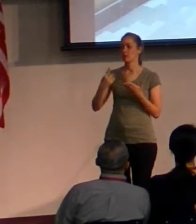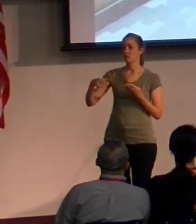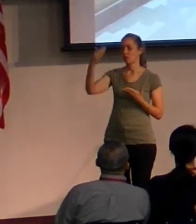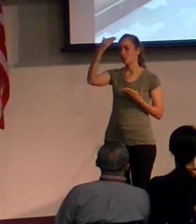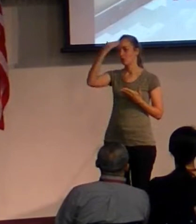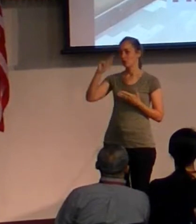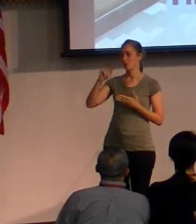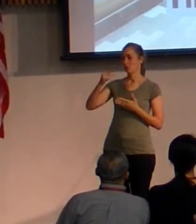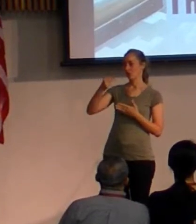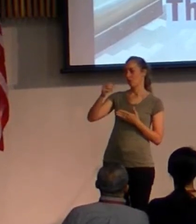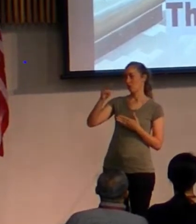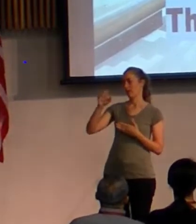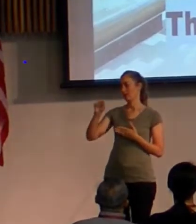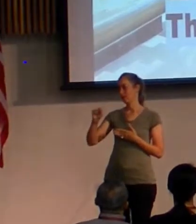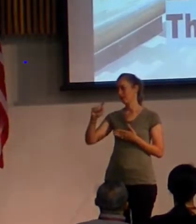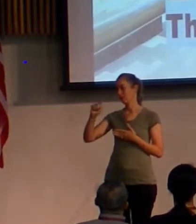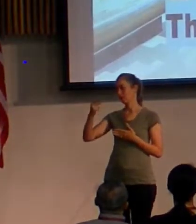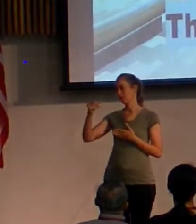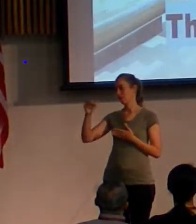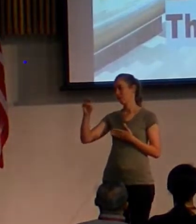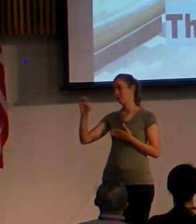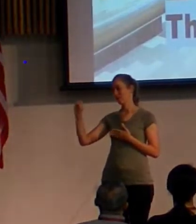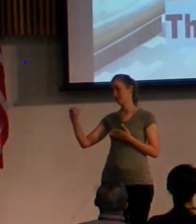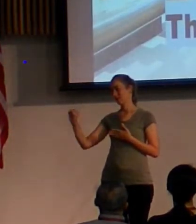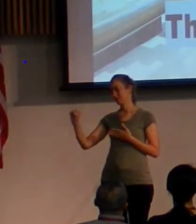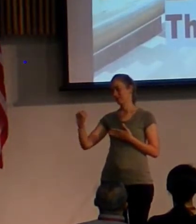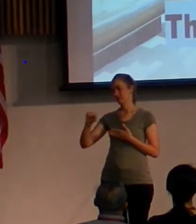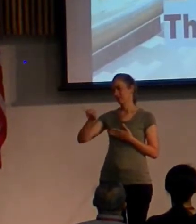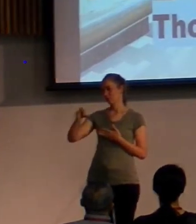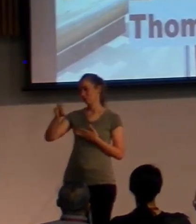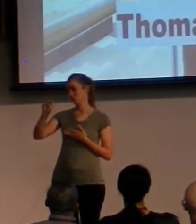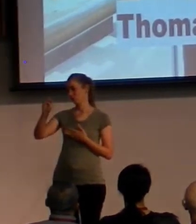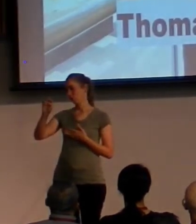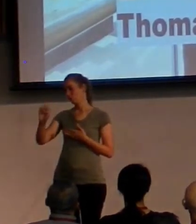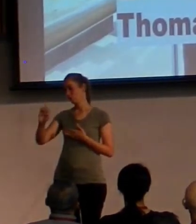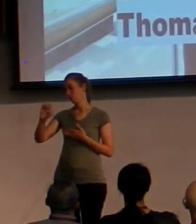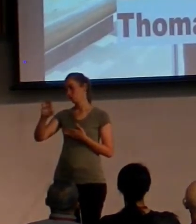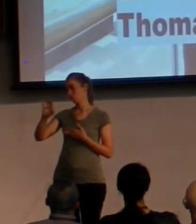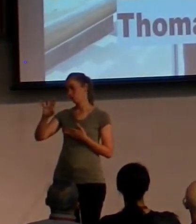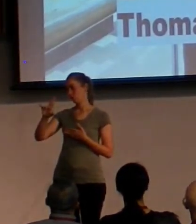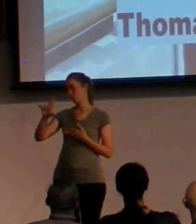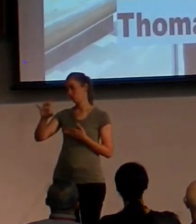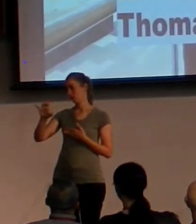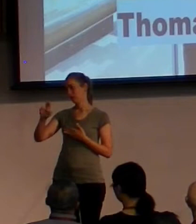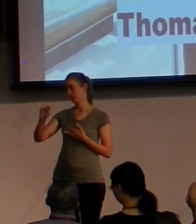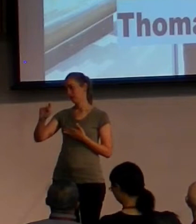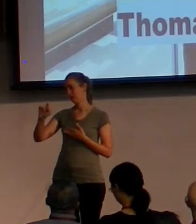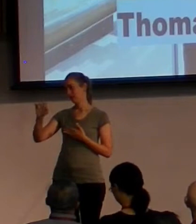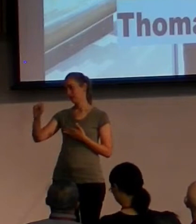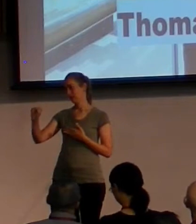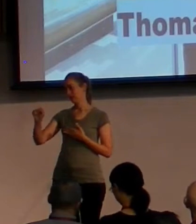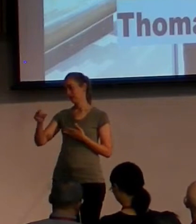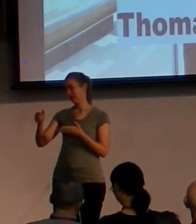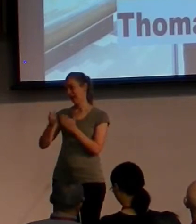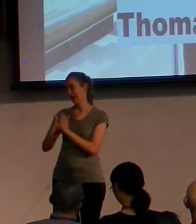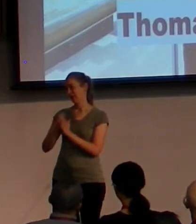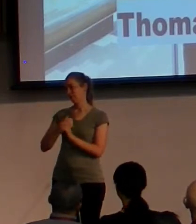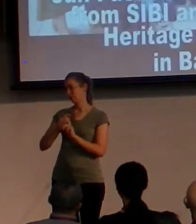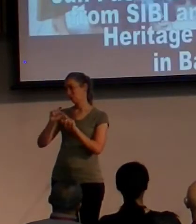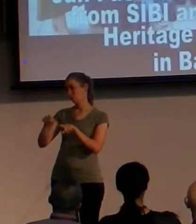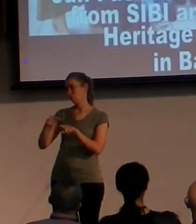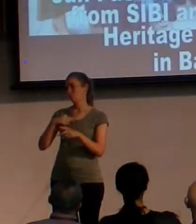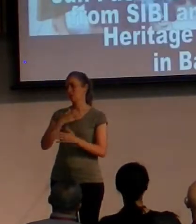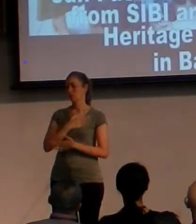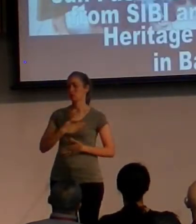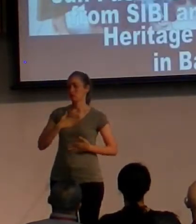Thomas, and of course June Fuentes, the one that asked me to come, and so I really enjoyed the visit